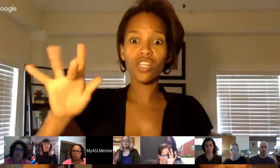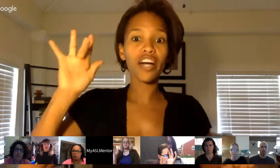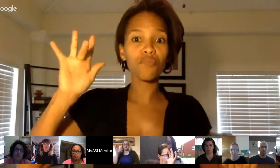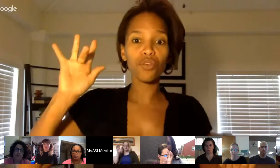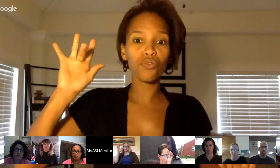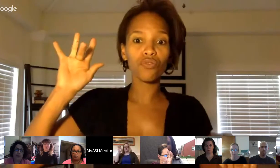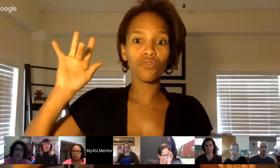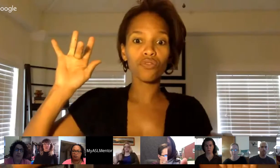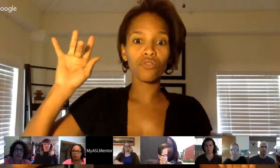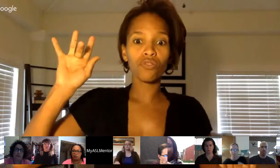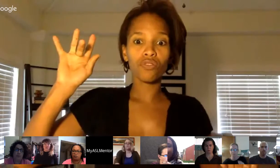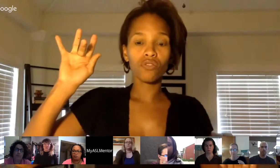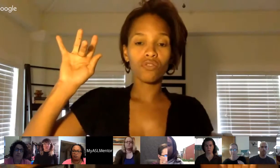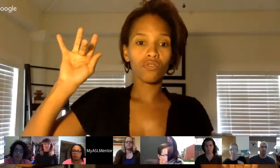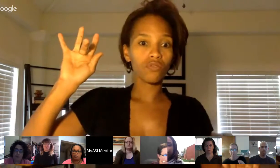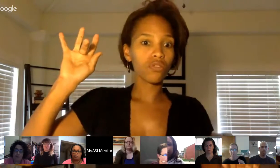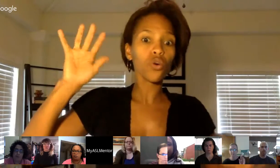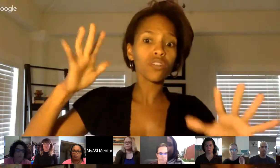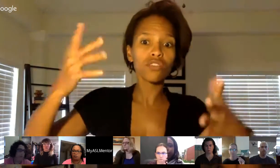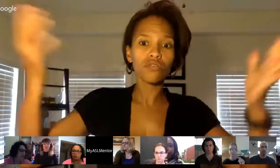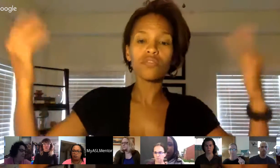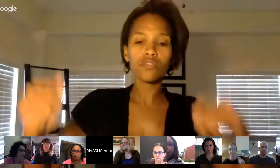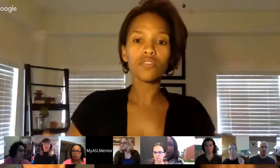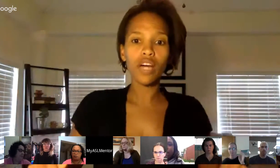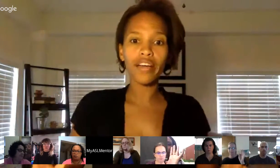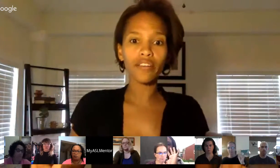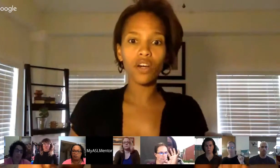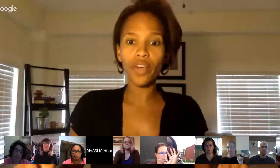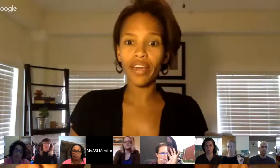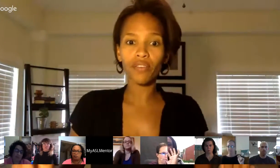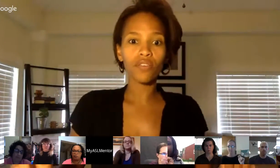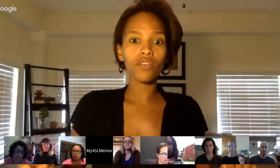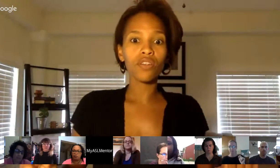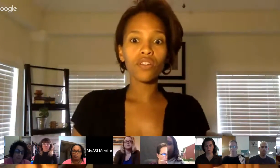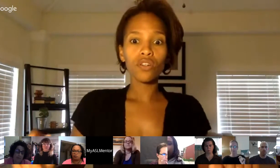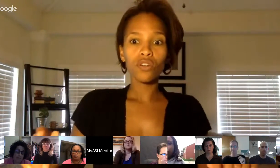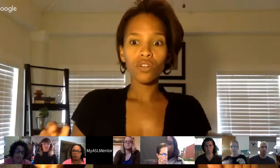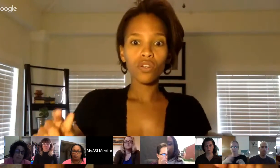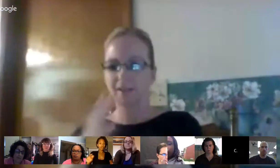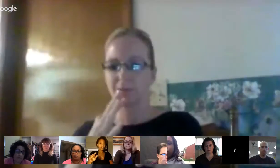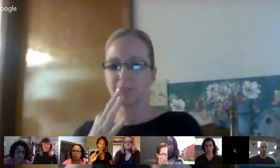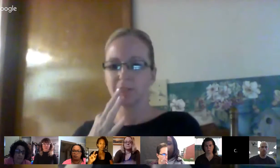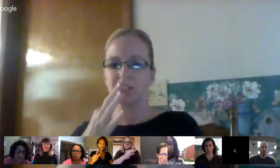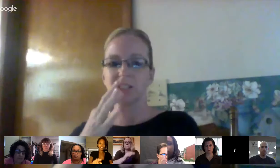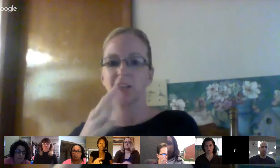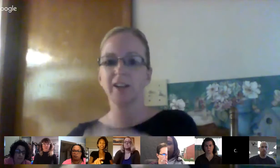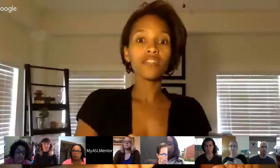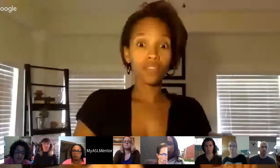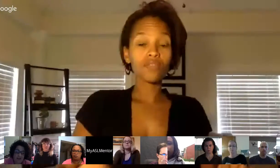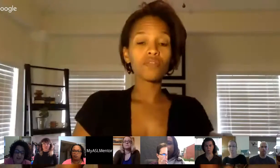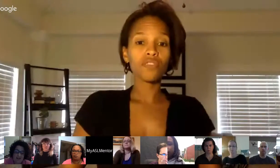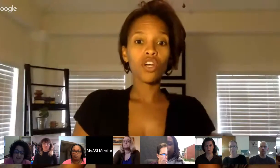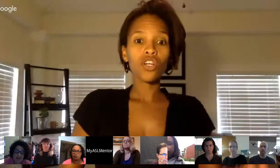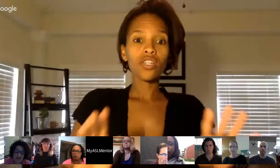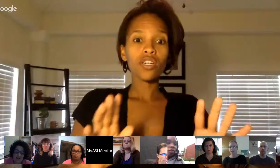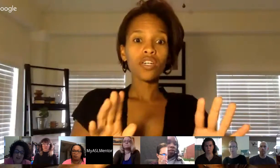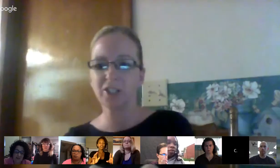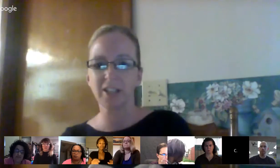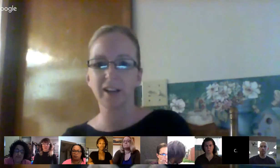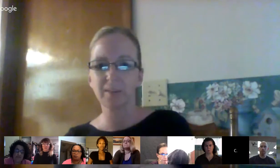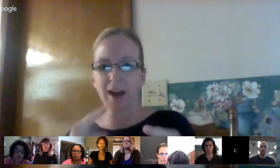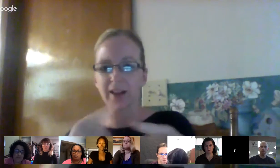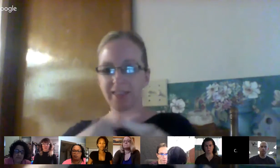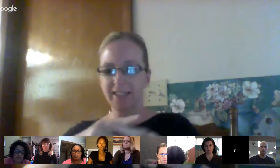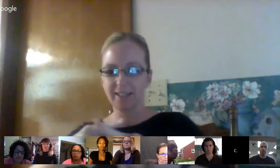You can just unmute. Or sign, okay. She's talking, when she's